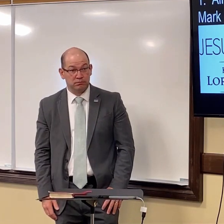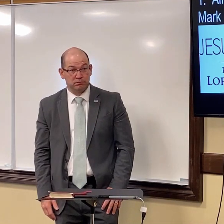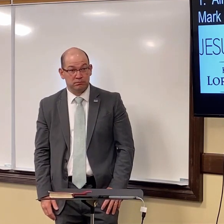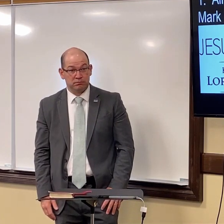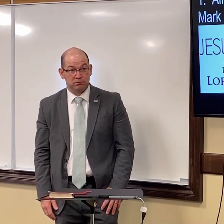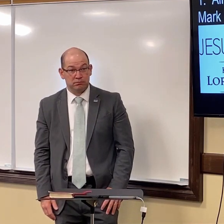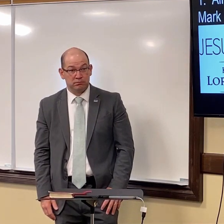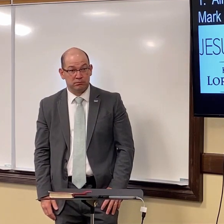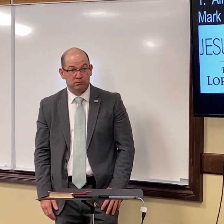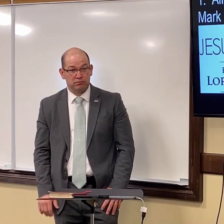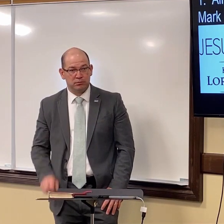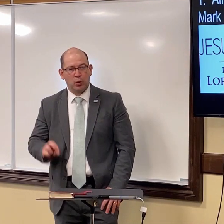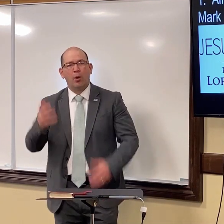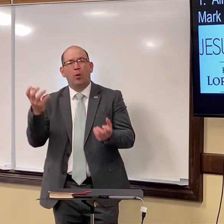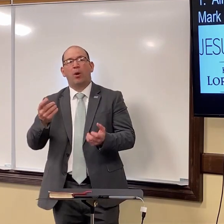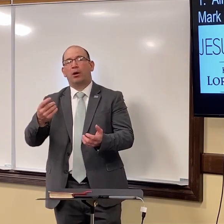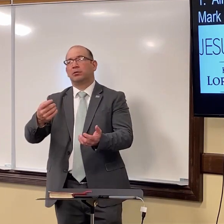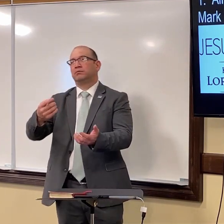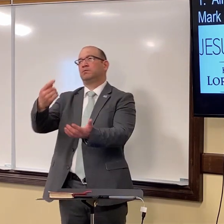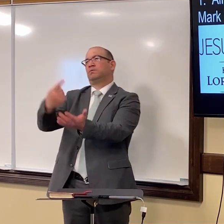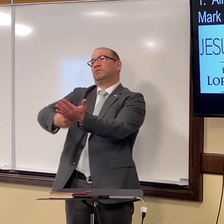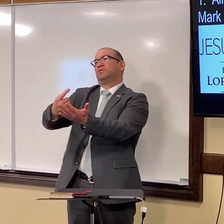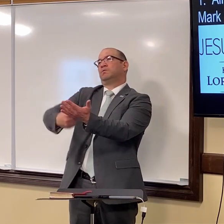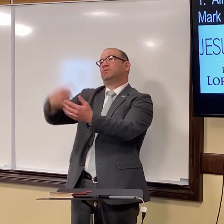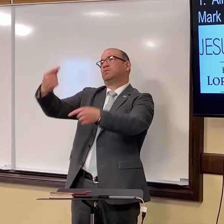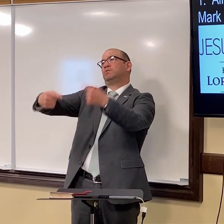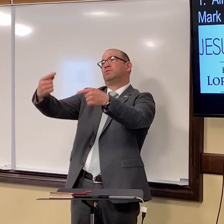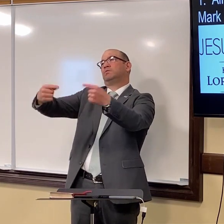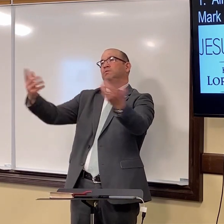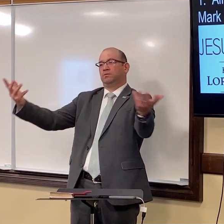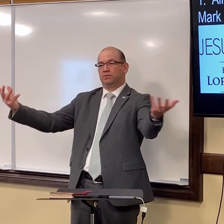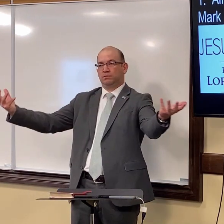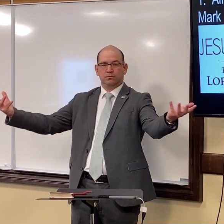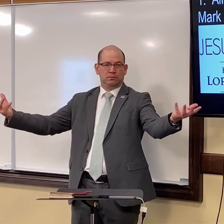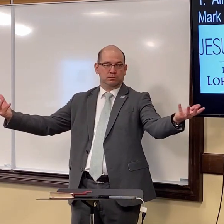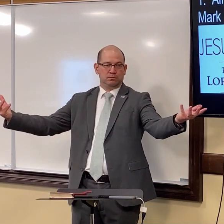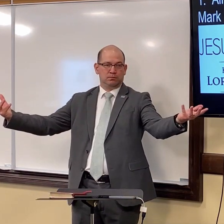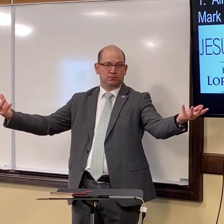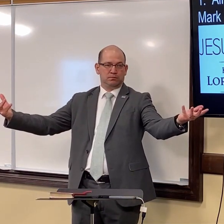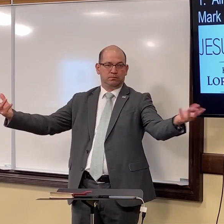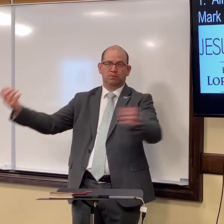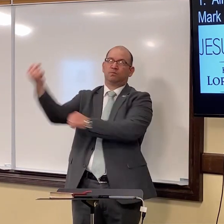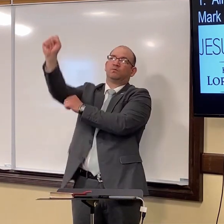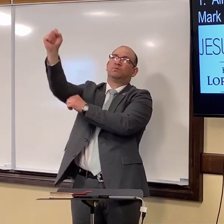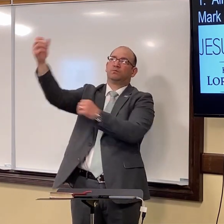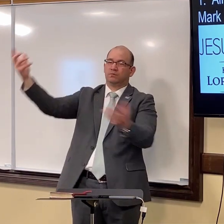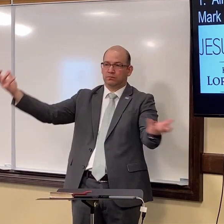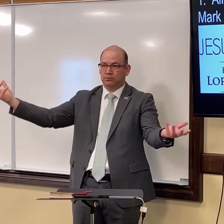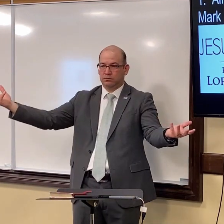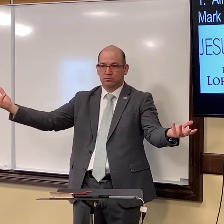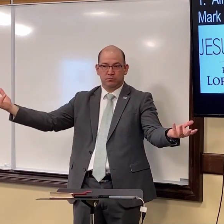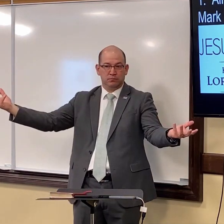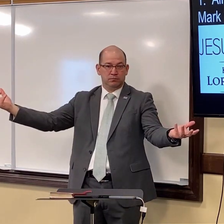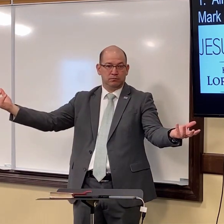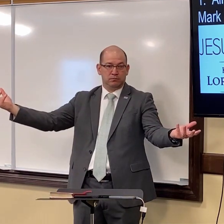But are you willing to obey him? That's the question. Or do you want to discuss it, negotiate, argue,